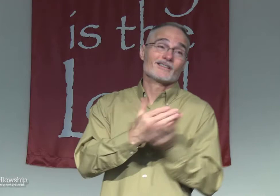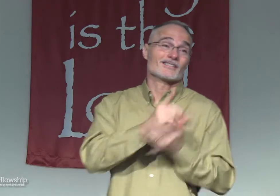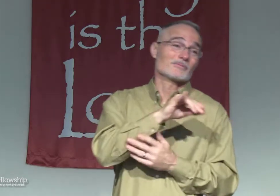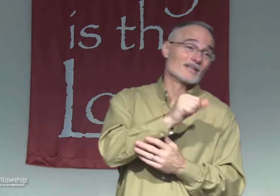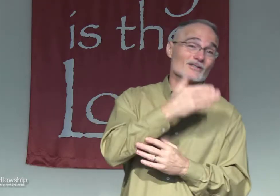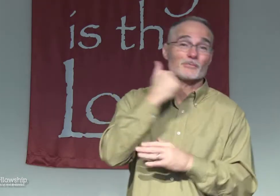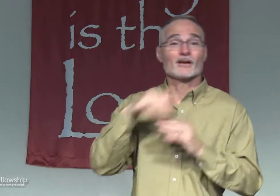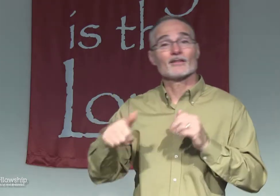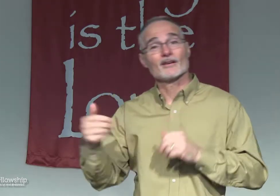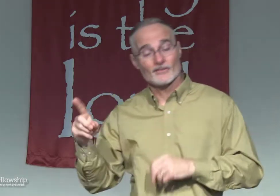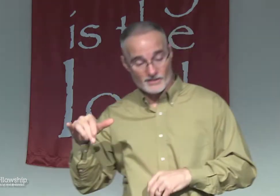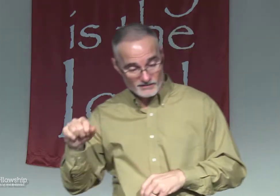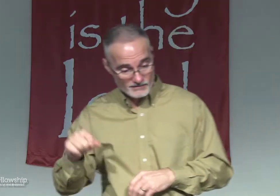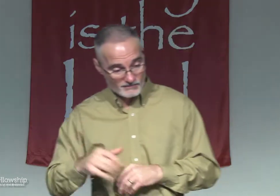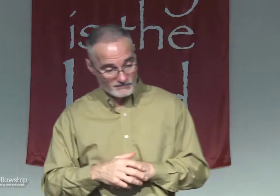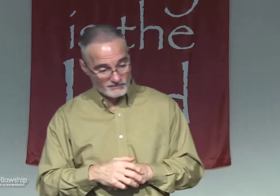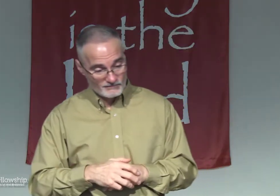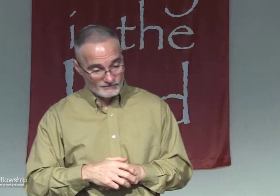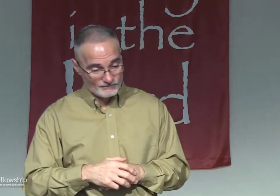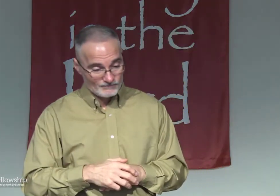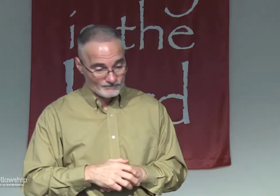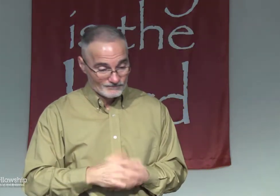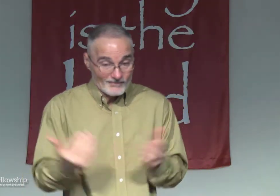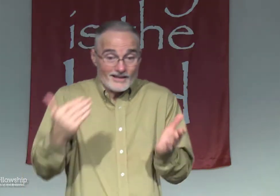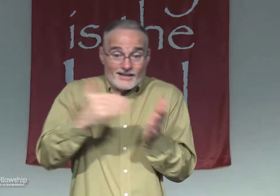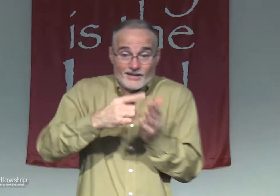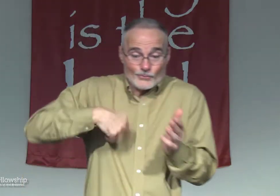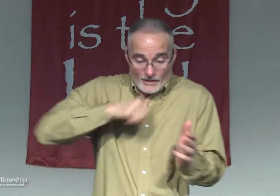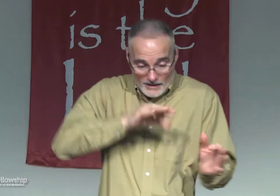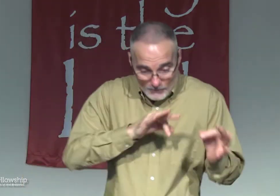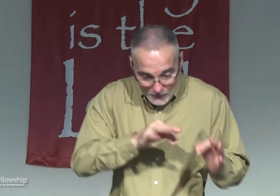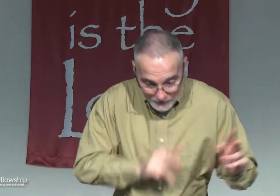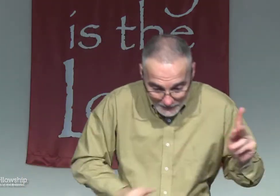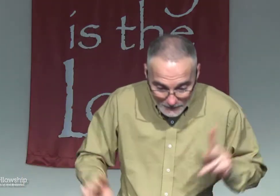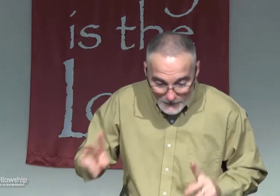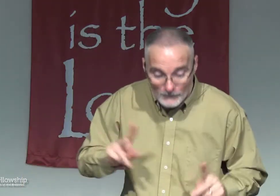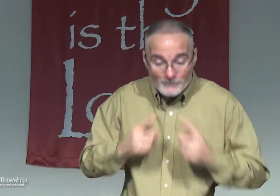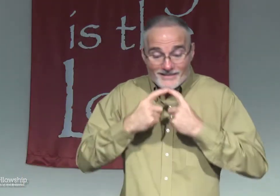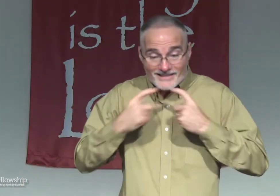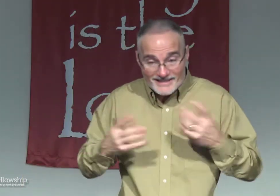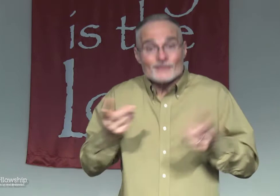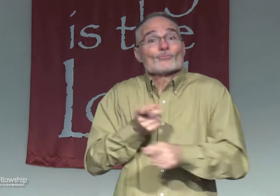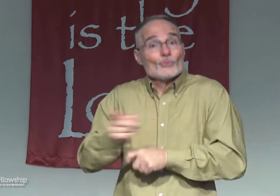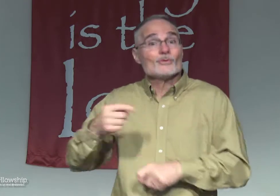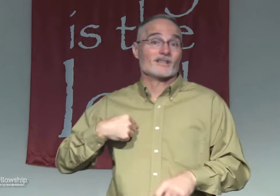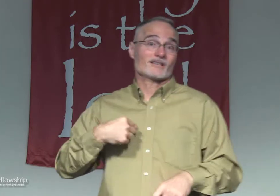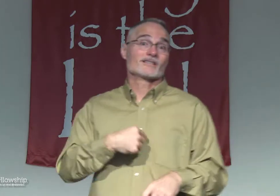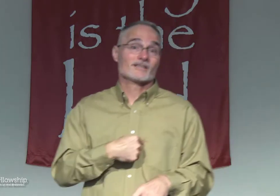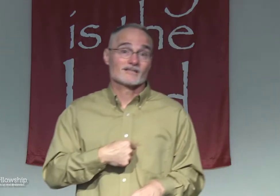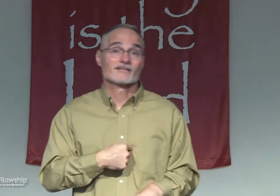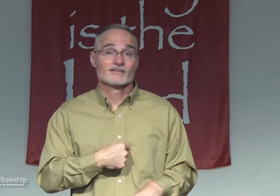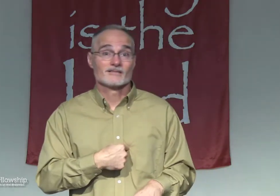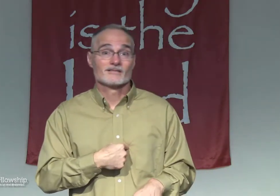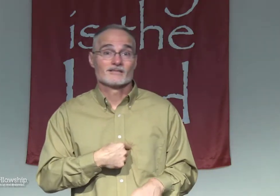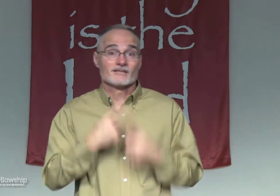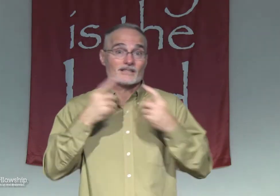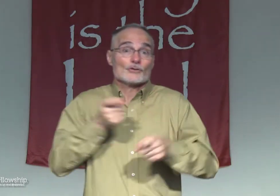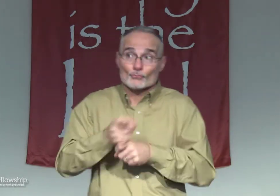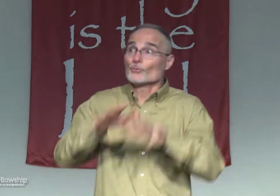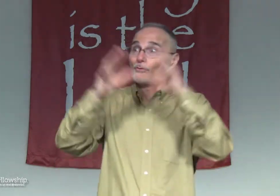but maybe in terms of self-control, some days are better than others. None of us are perfect